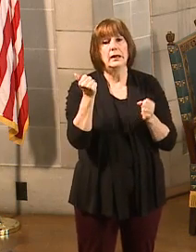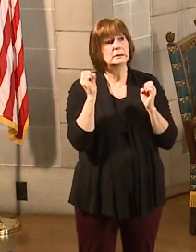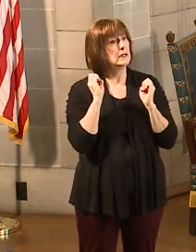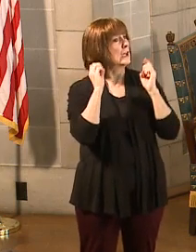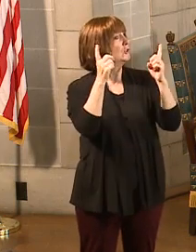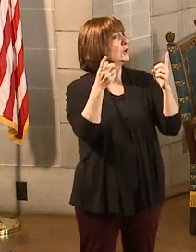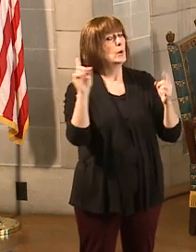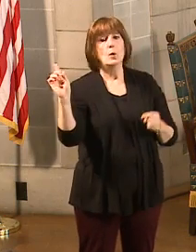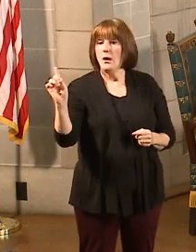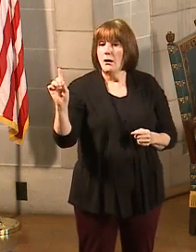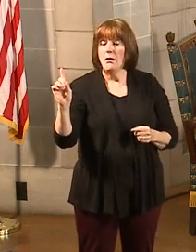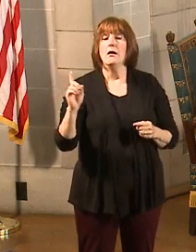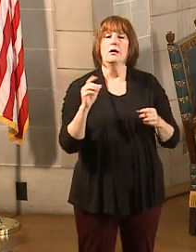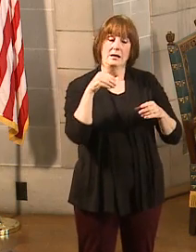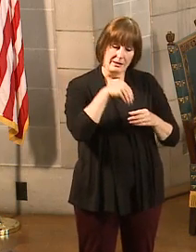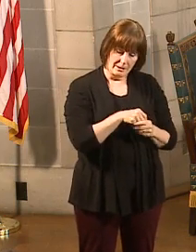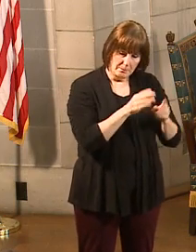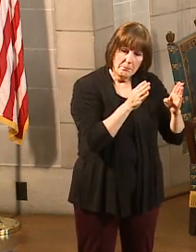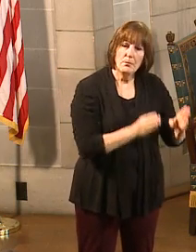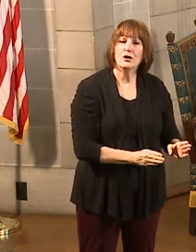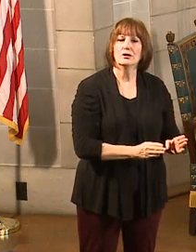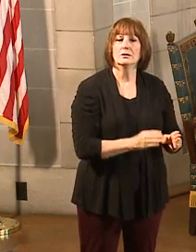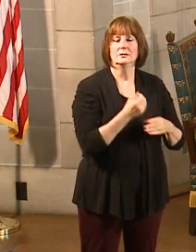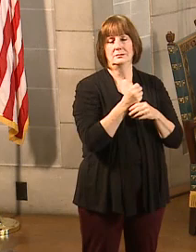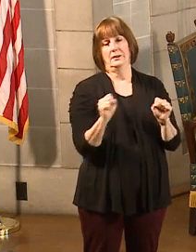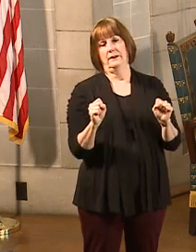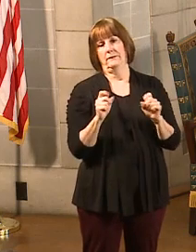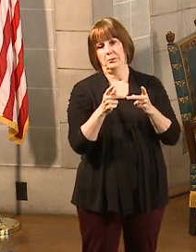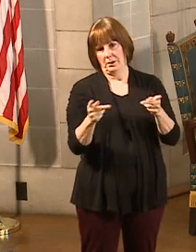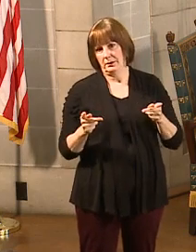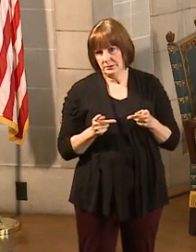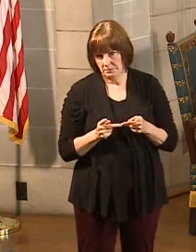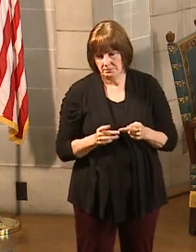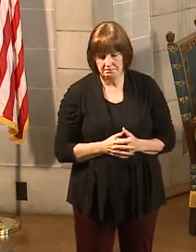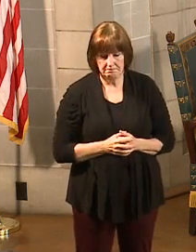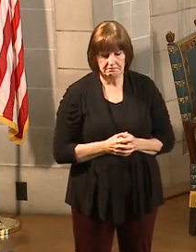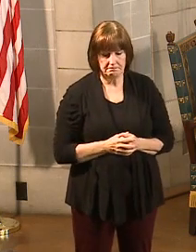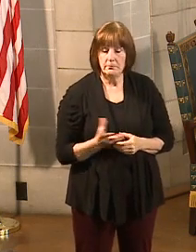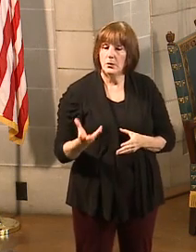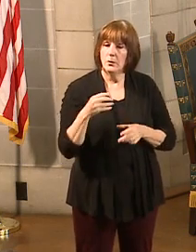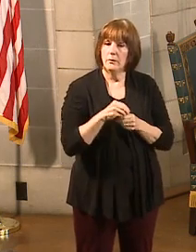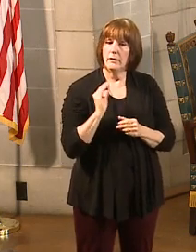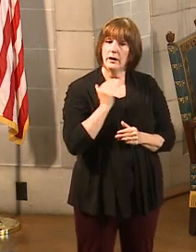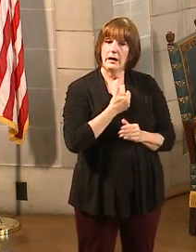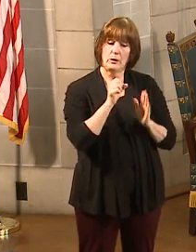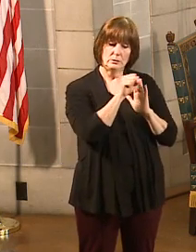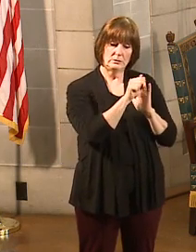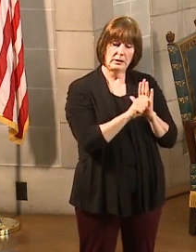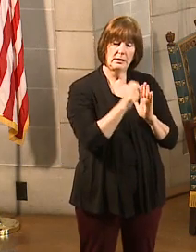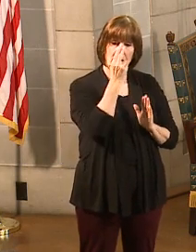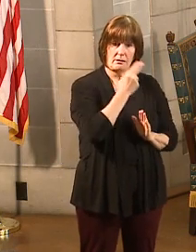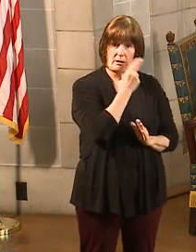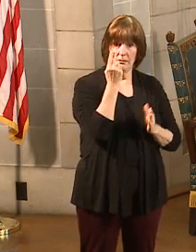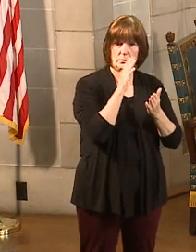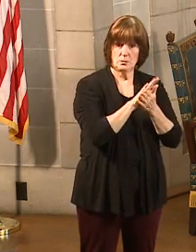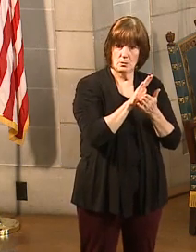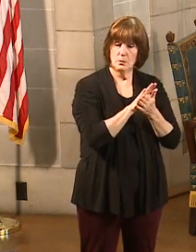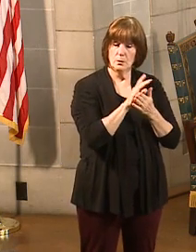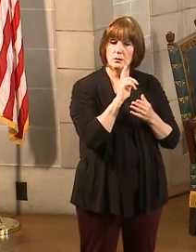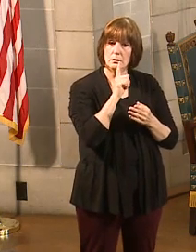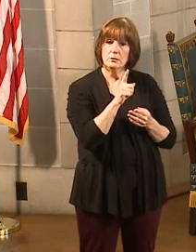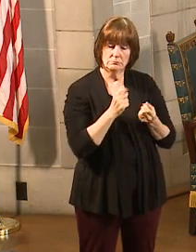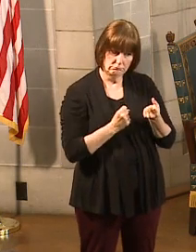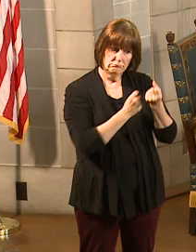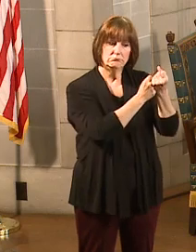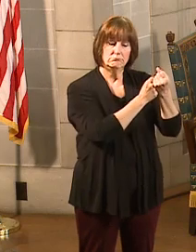education is an education that happens in person in a safe environment. Within our state, Catholic schools act in solidarity with